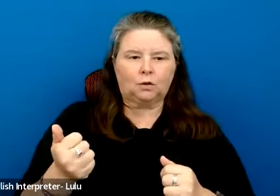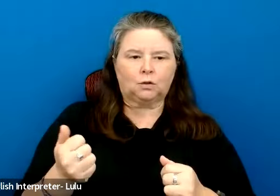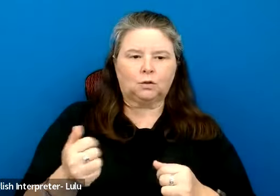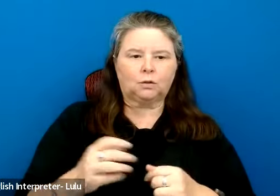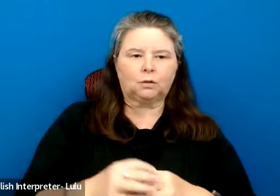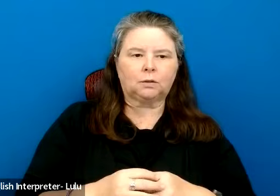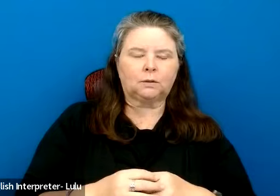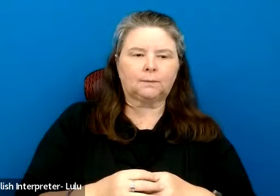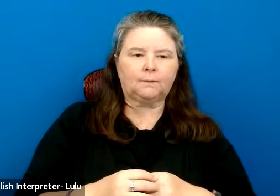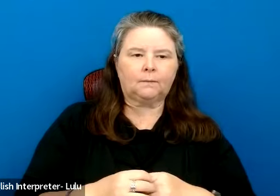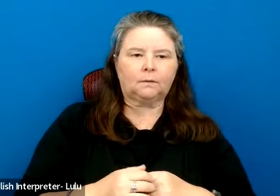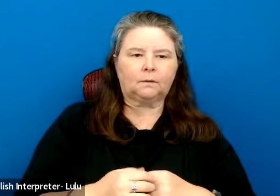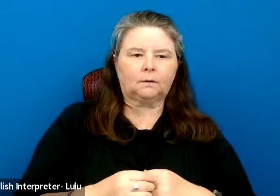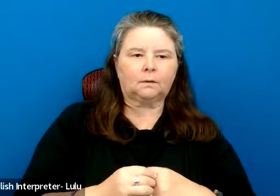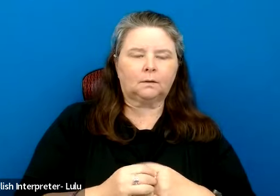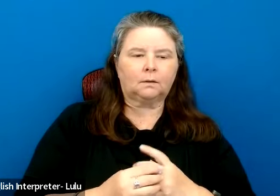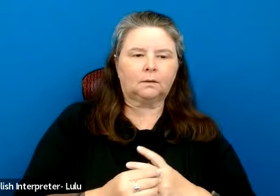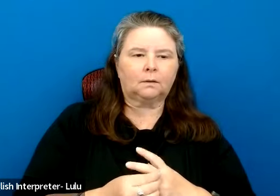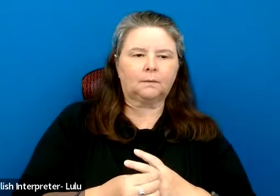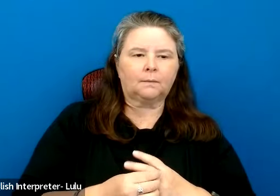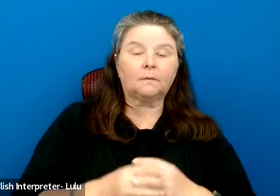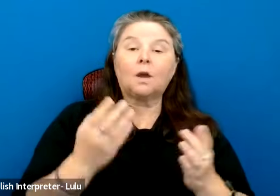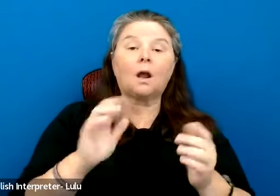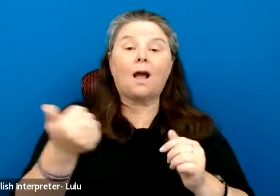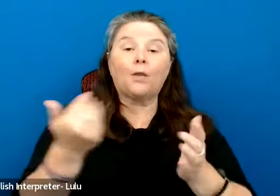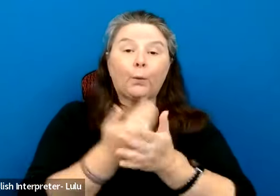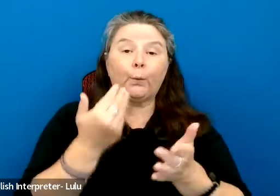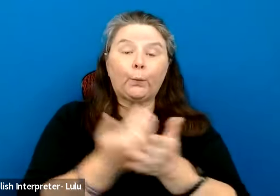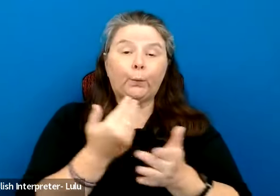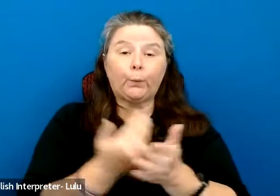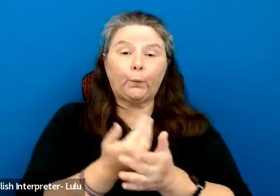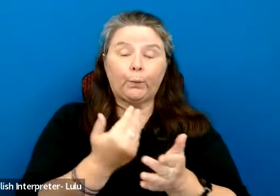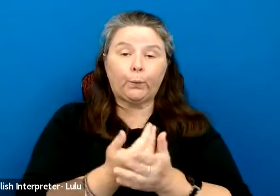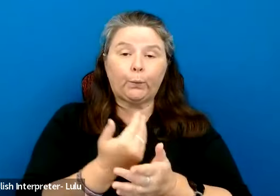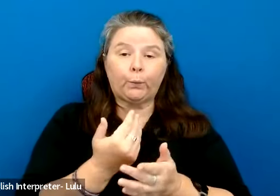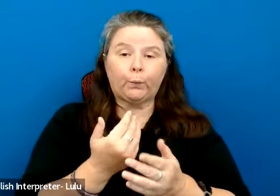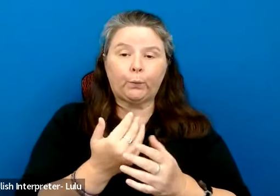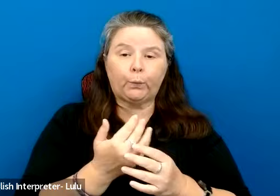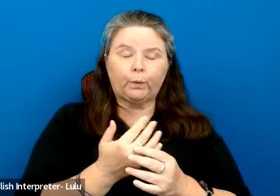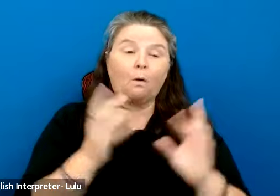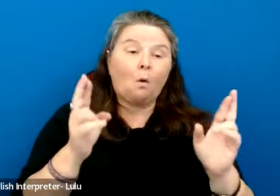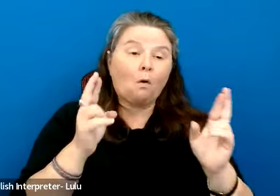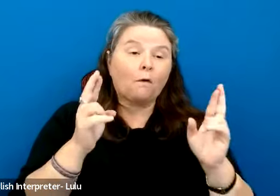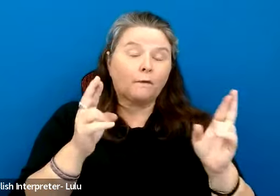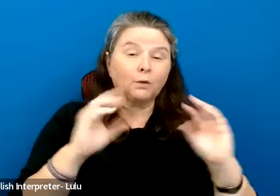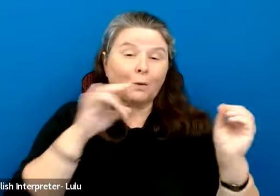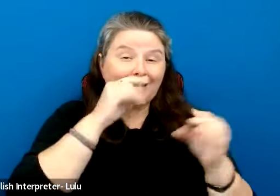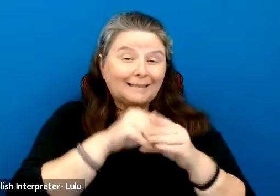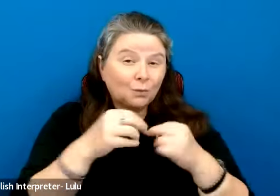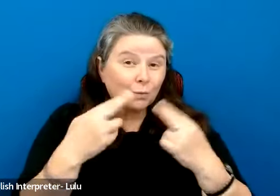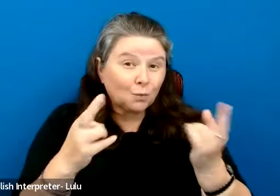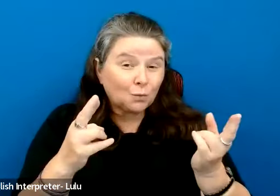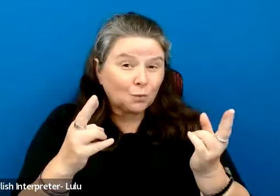initiatives. Let's see, the other new initiatives, and hopefully there are no kids in the room,